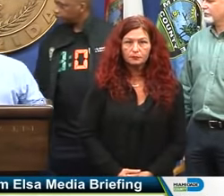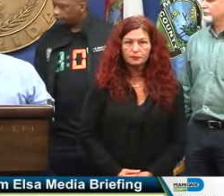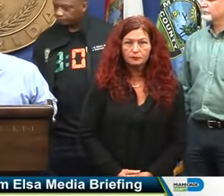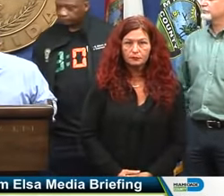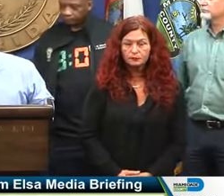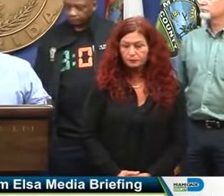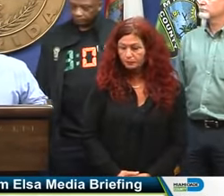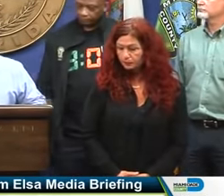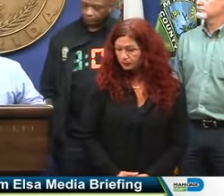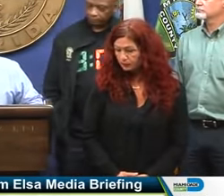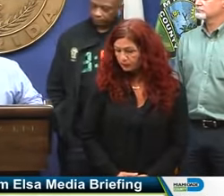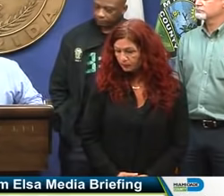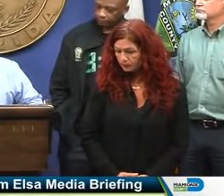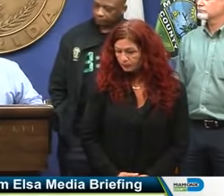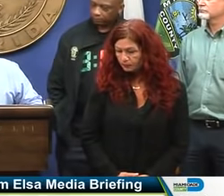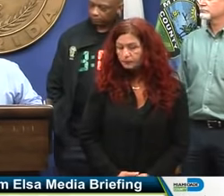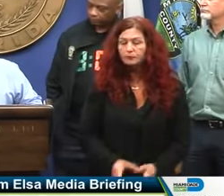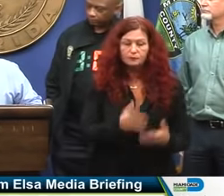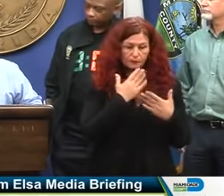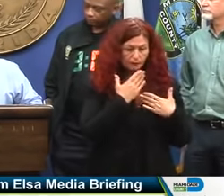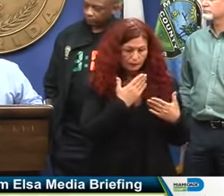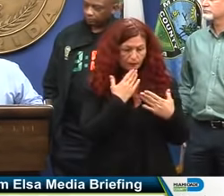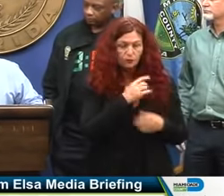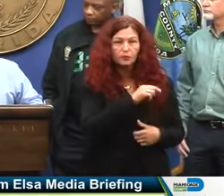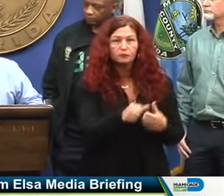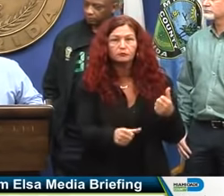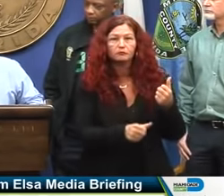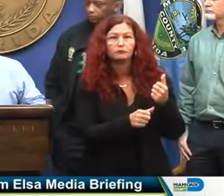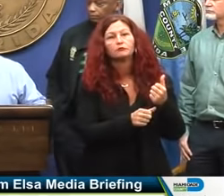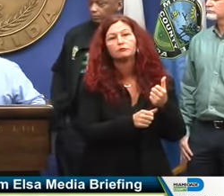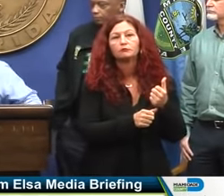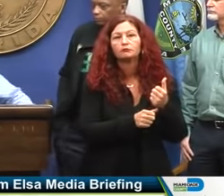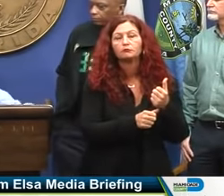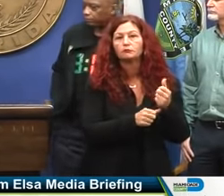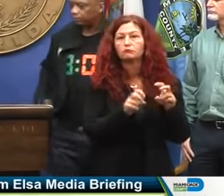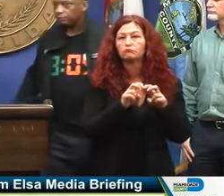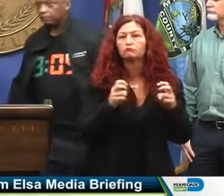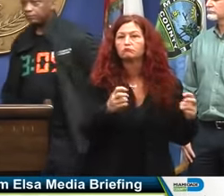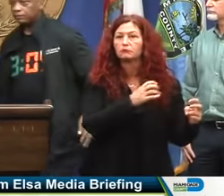Thank you, Madam Mayor. Vice Chair for the Board of County Commissioner, Commissioner Oliver Gilbert.